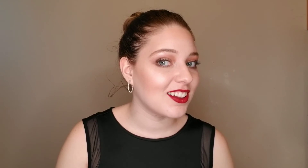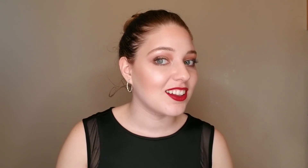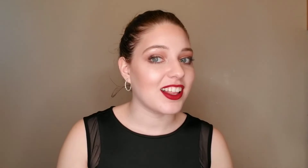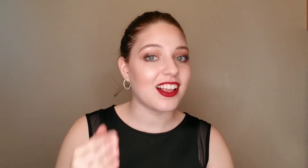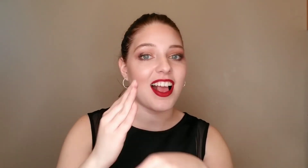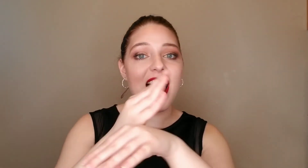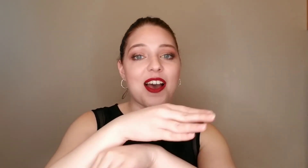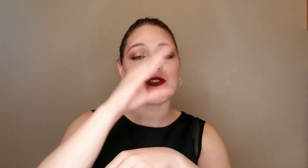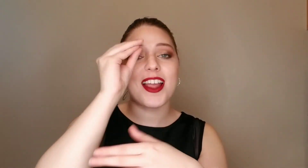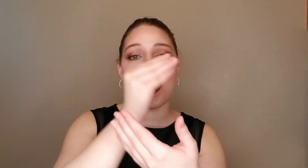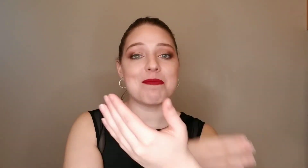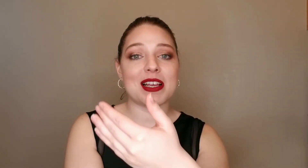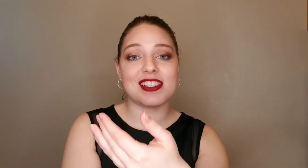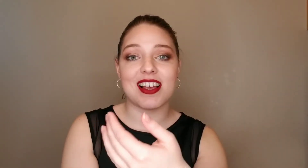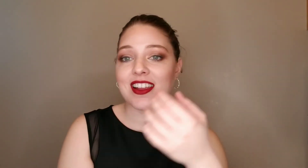Like after I had my son,